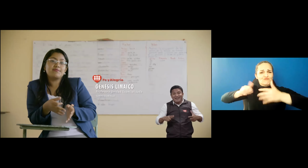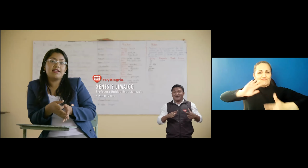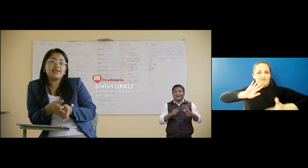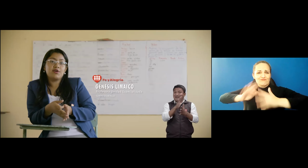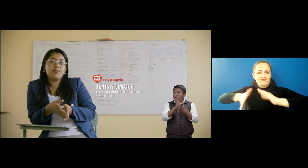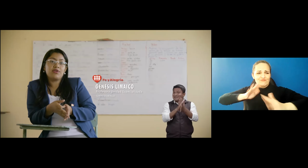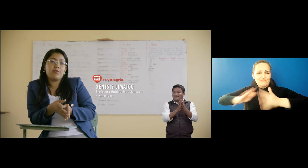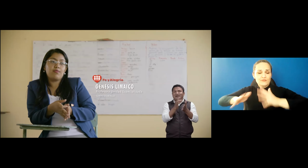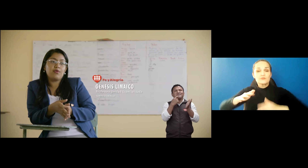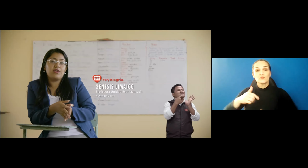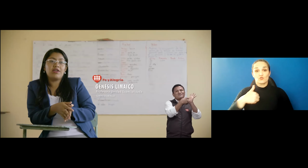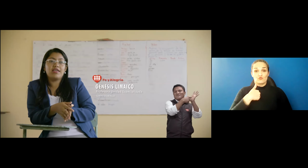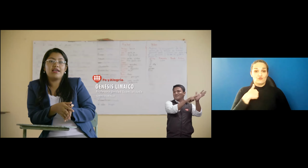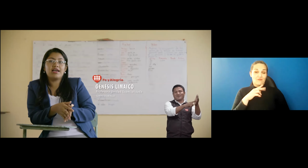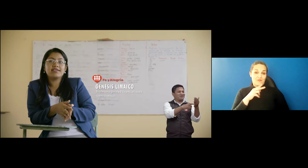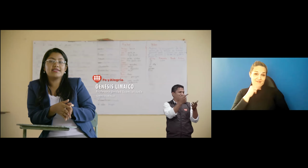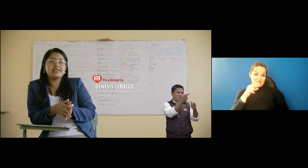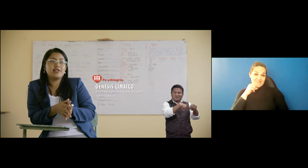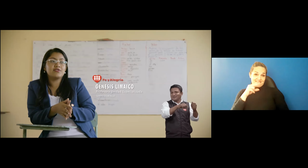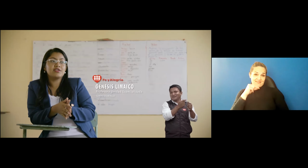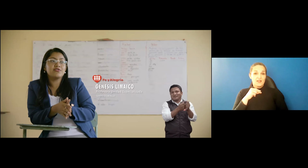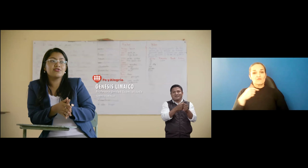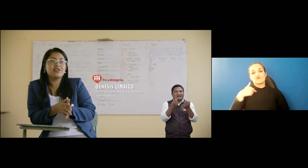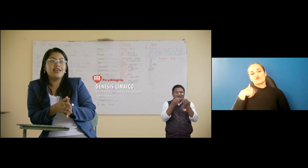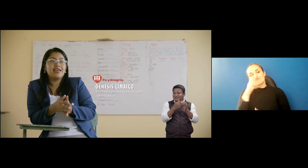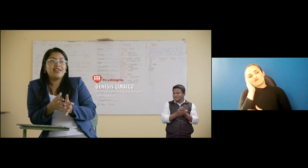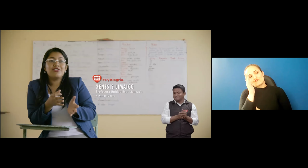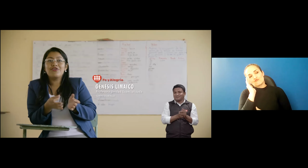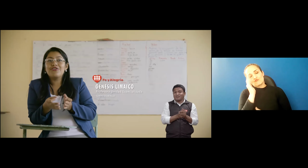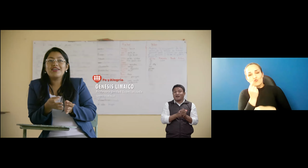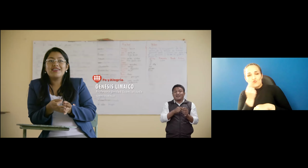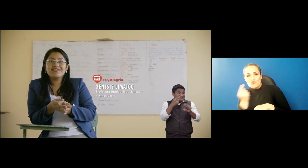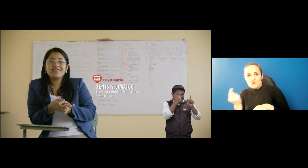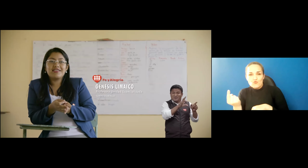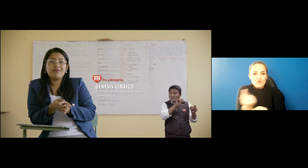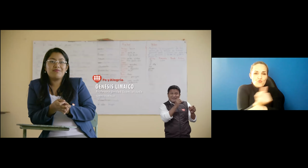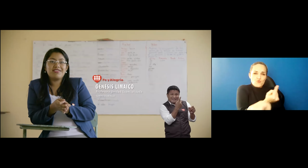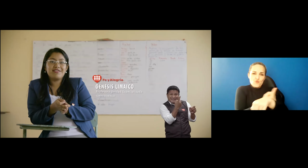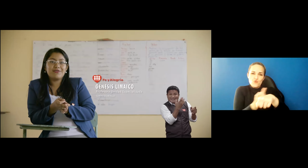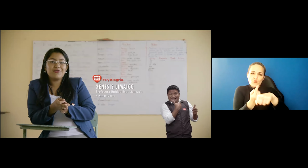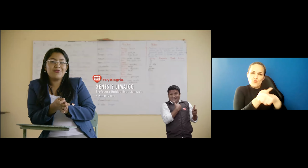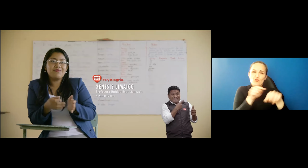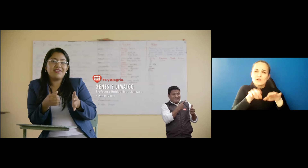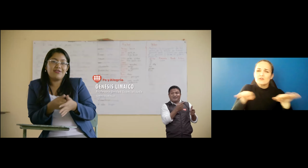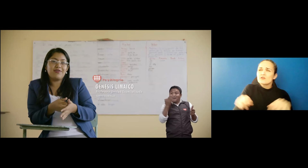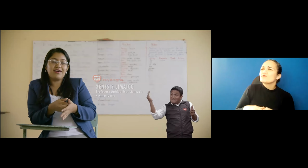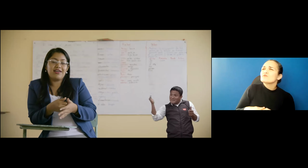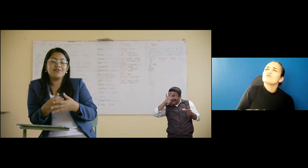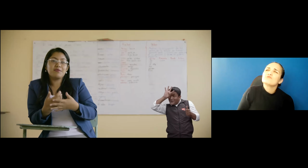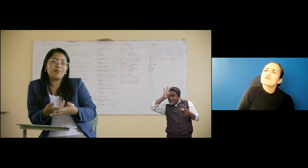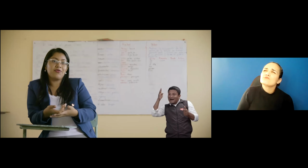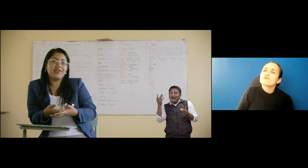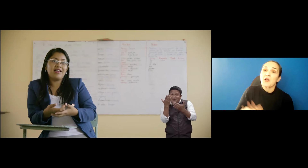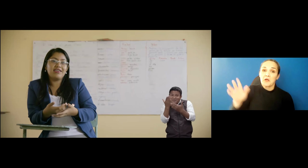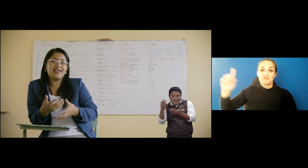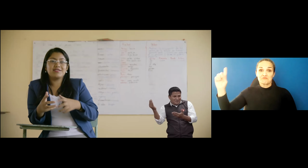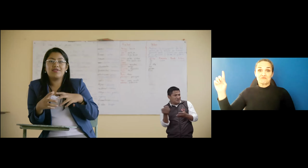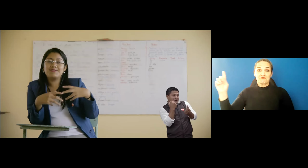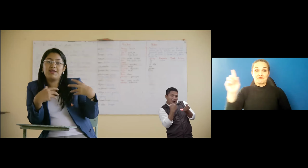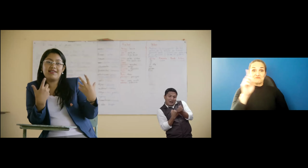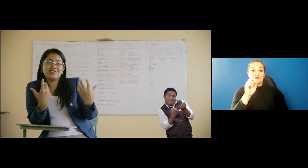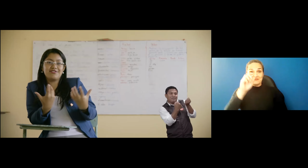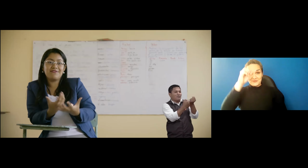it's someone like them that's training them. I can give them an hour of class and the children don't